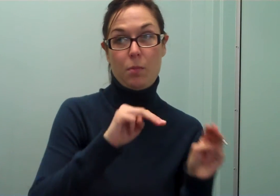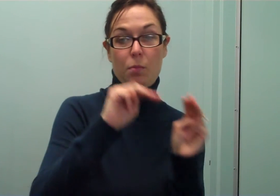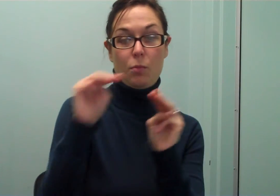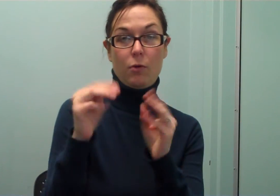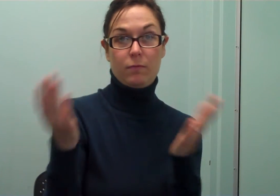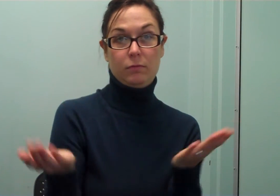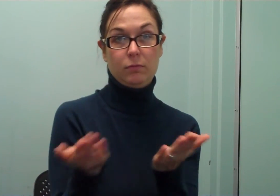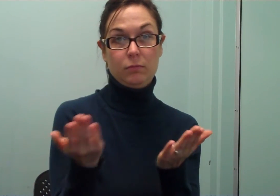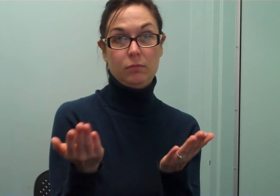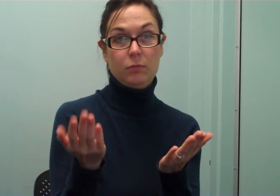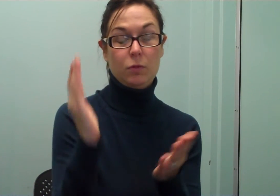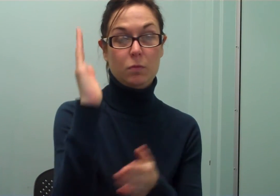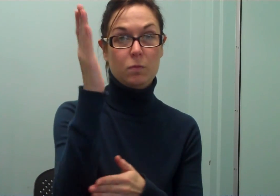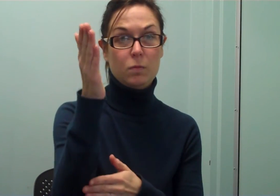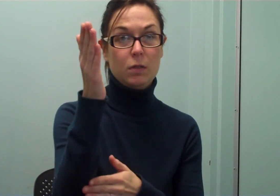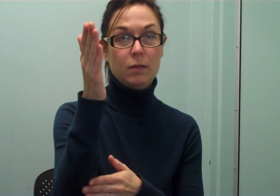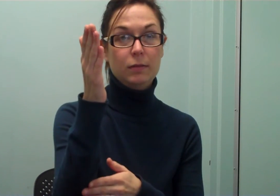promise that I'll take very good care of it.